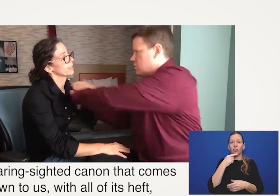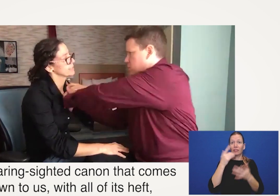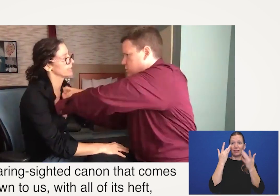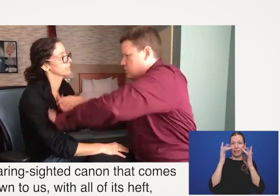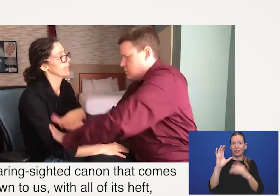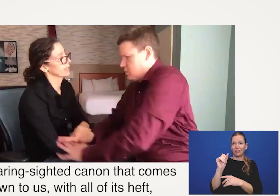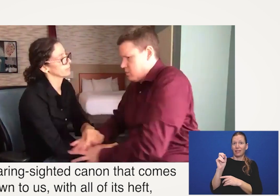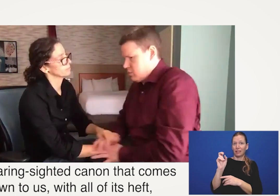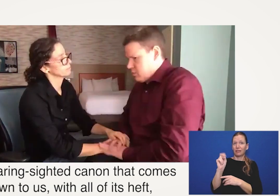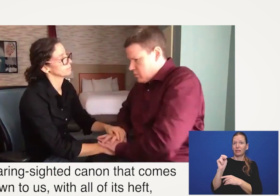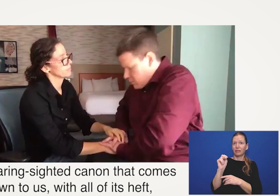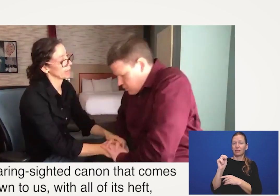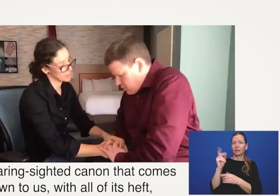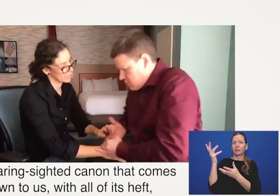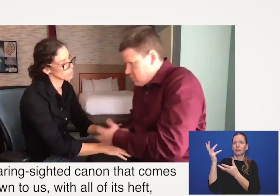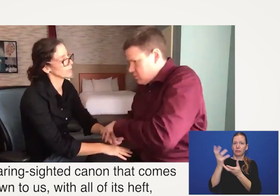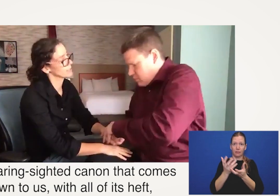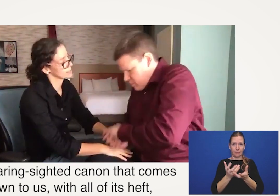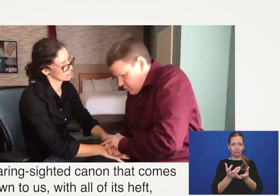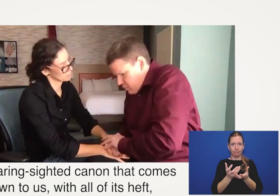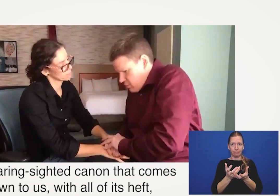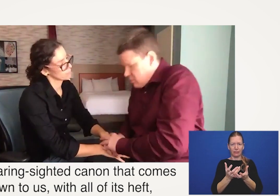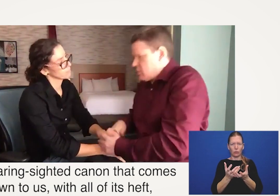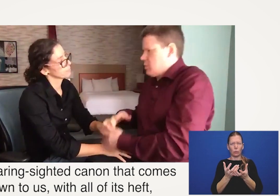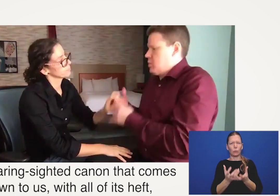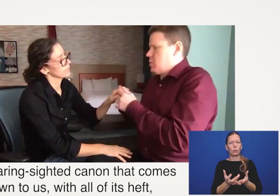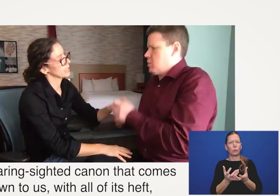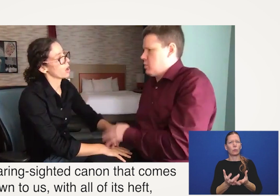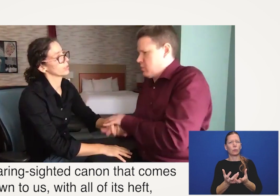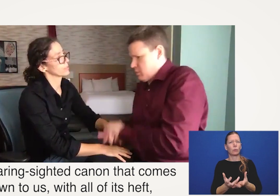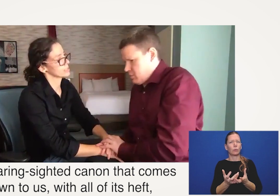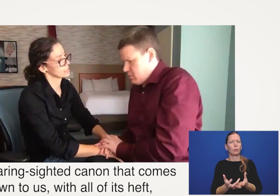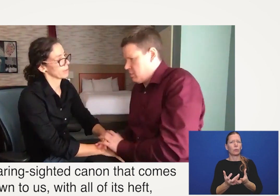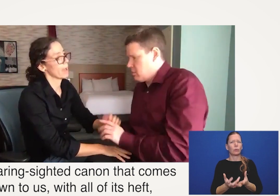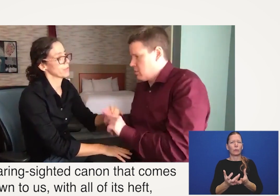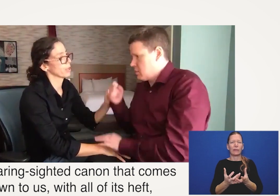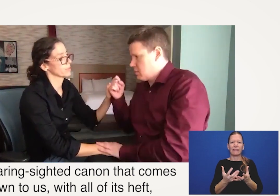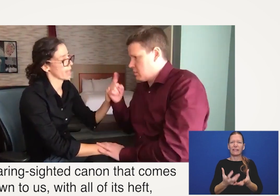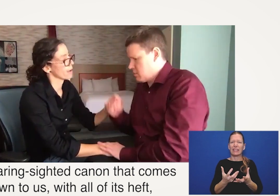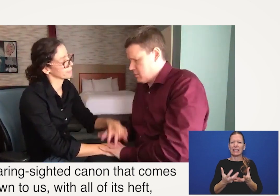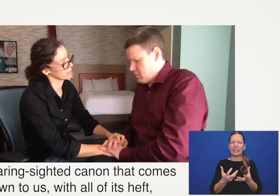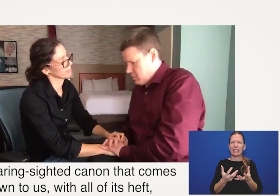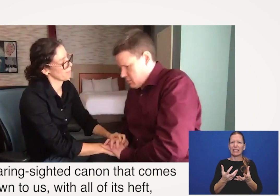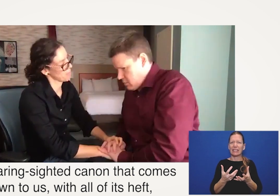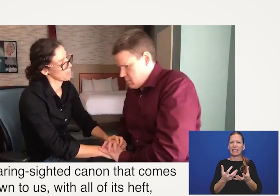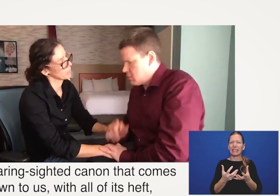the hearing sided canon that comes down to us in all of its, with all of its